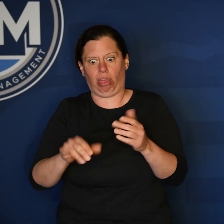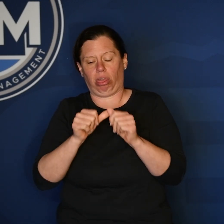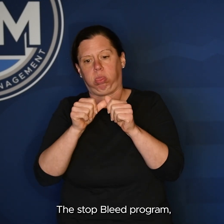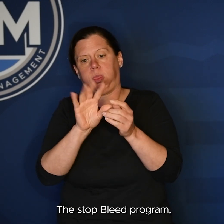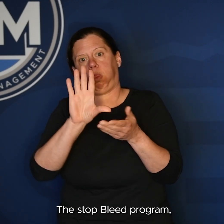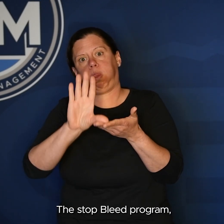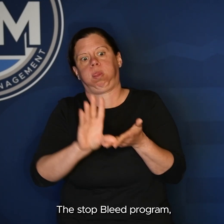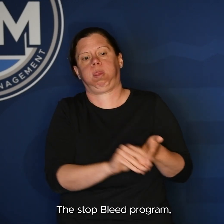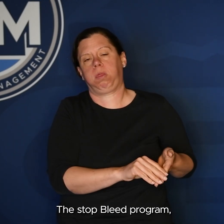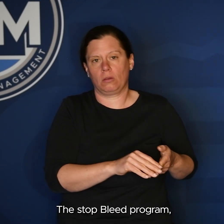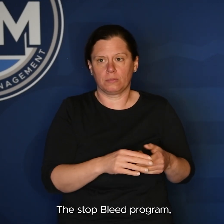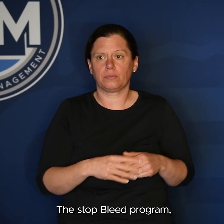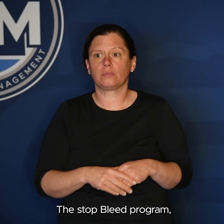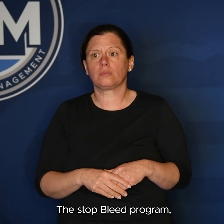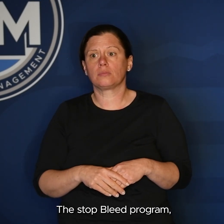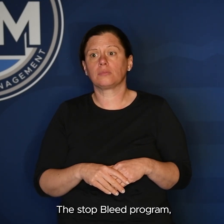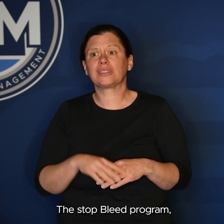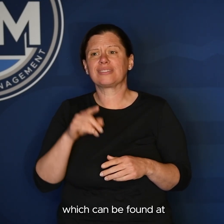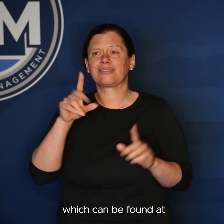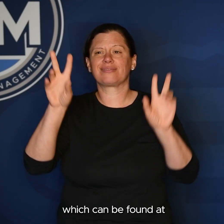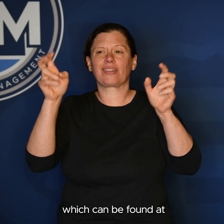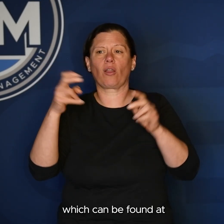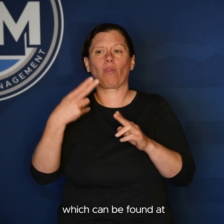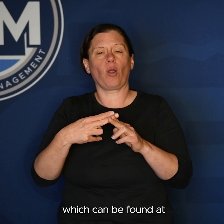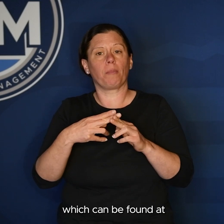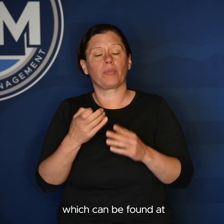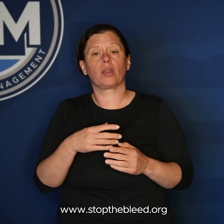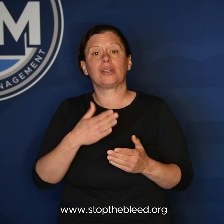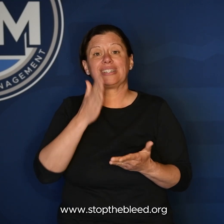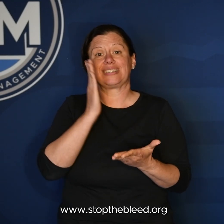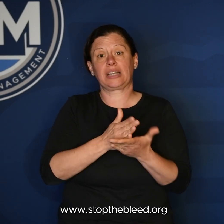The Stop Bleed program, which can be found at